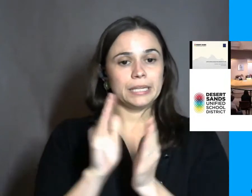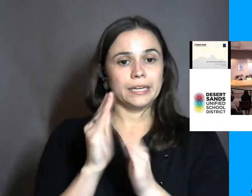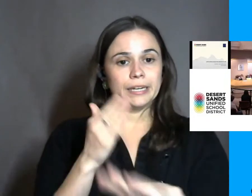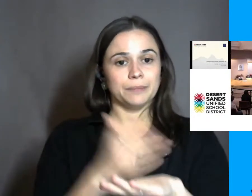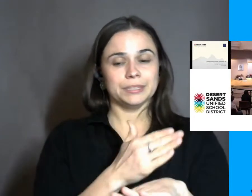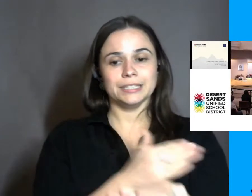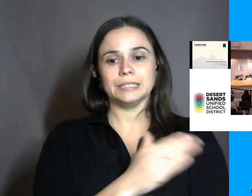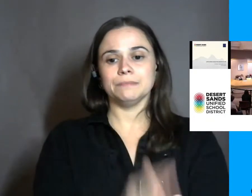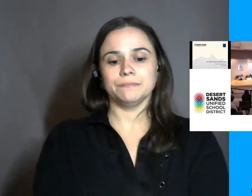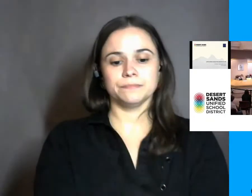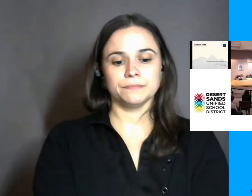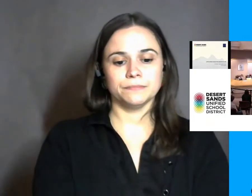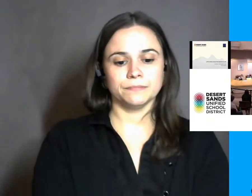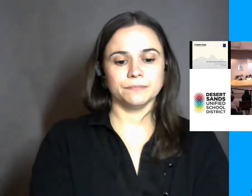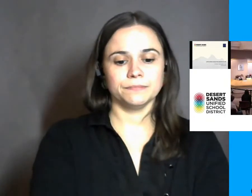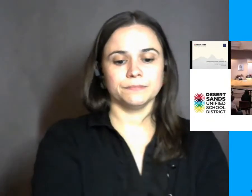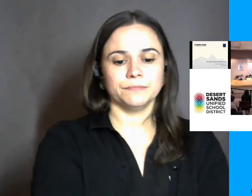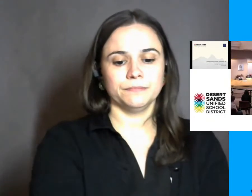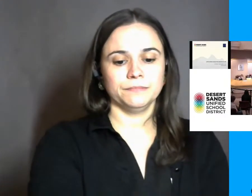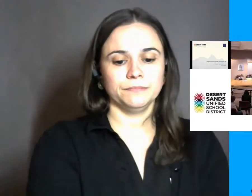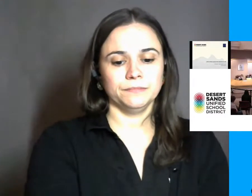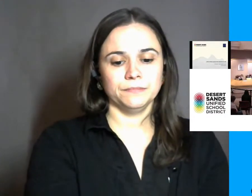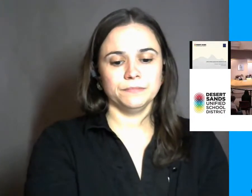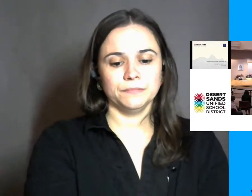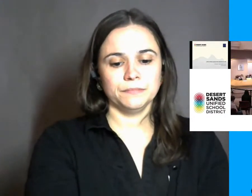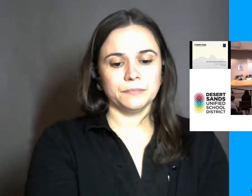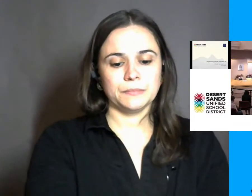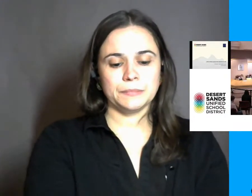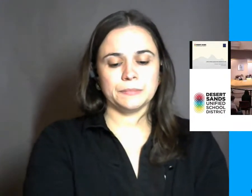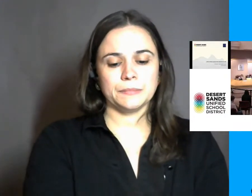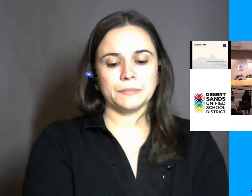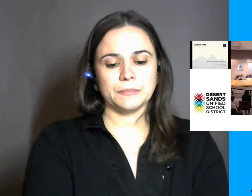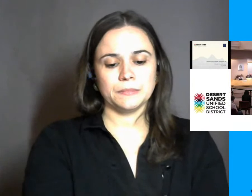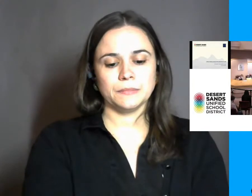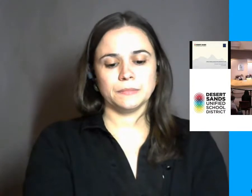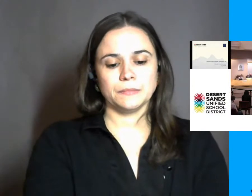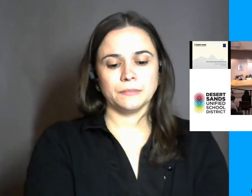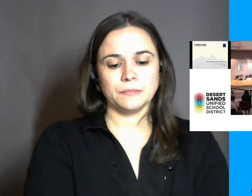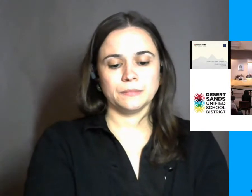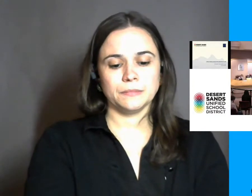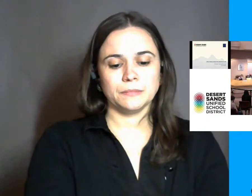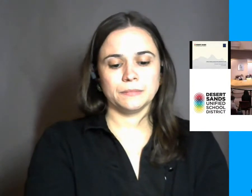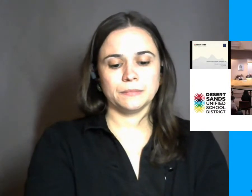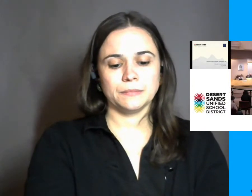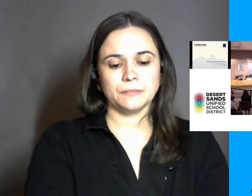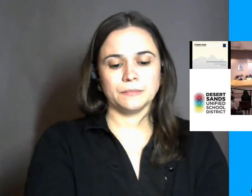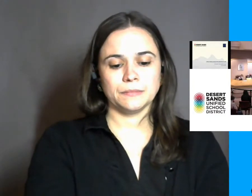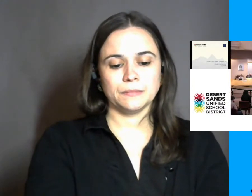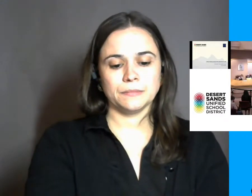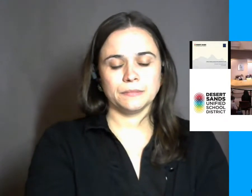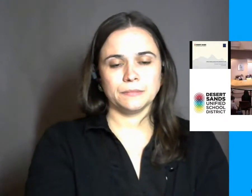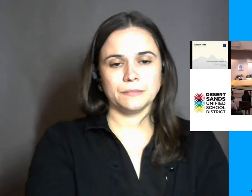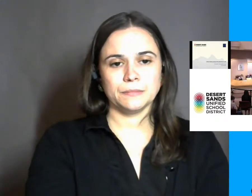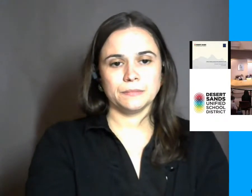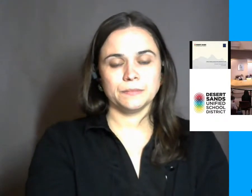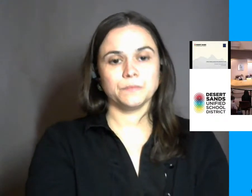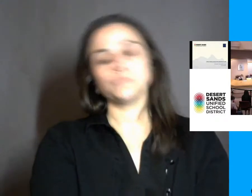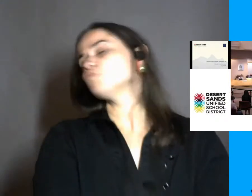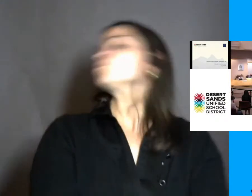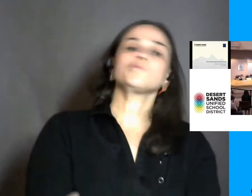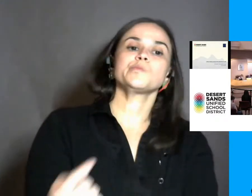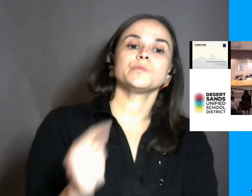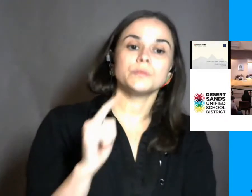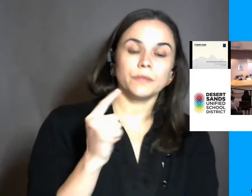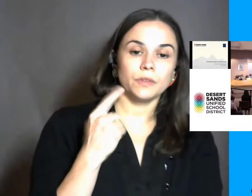to be a theme for tonight. Certainly, the funding plays very much into the needs. So we're in the process of right now